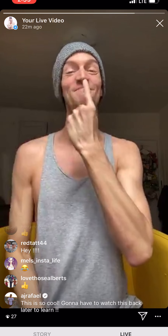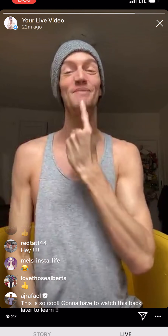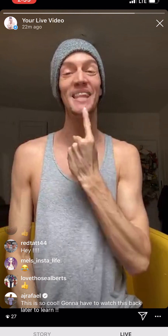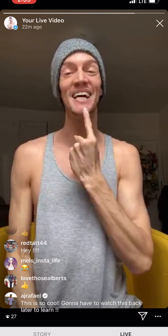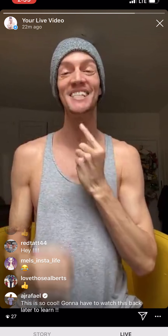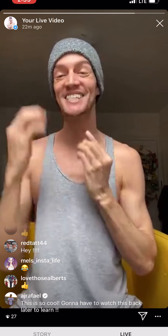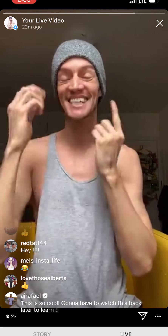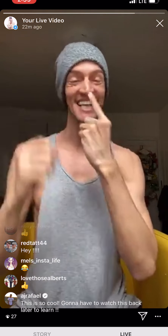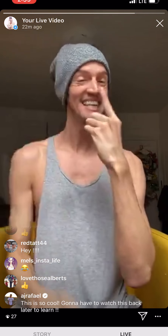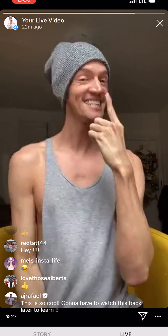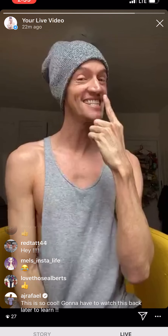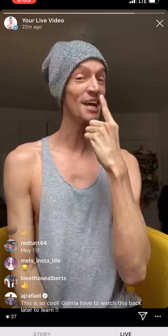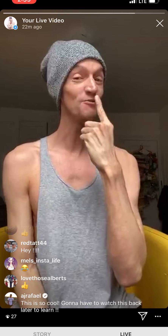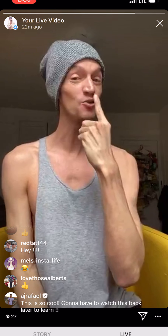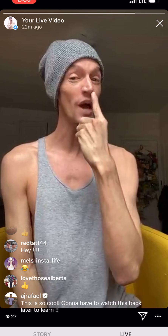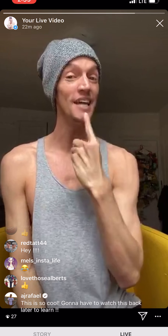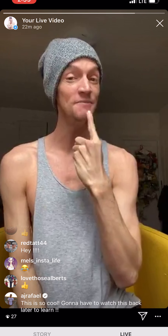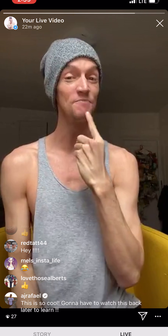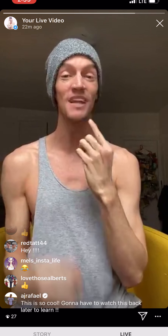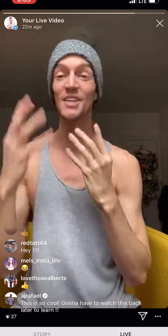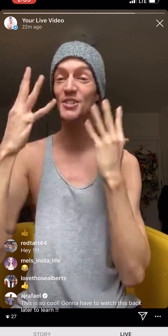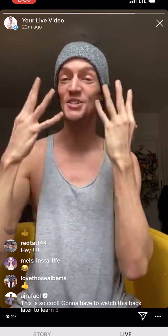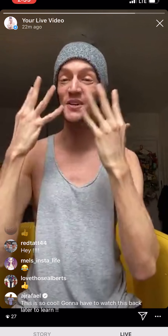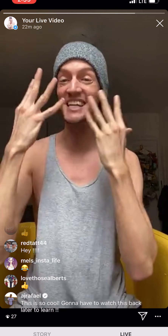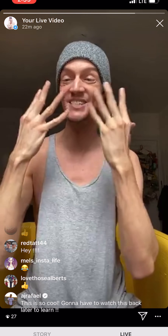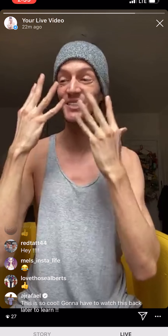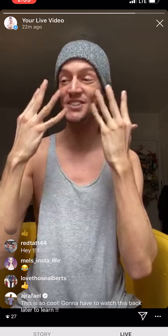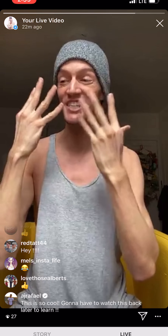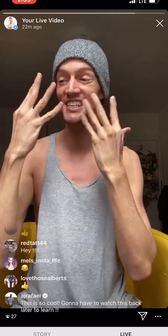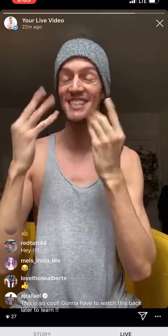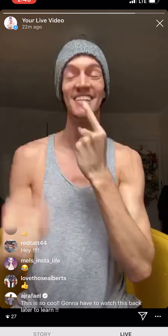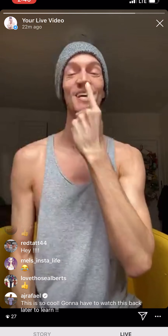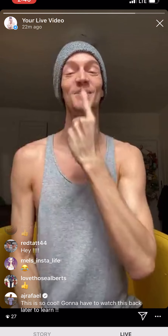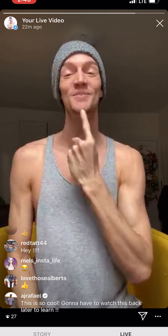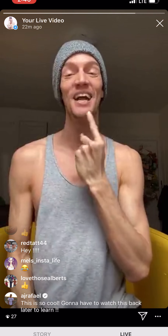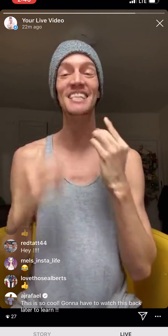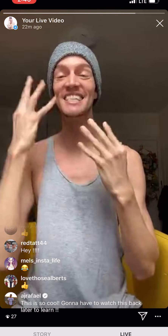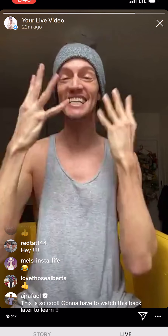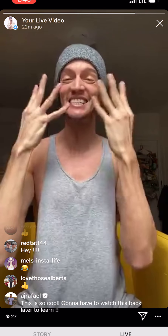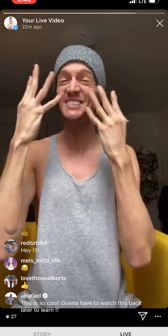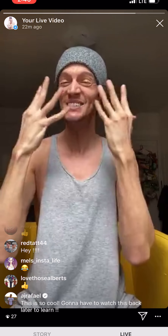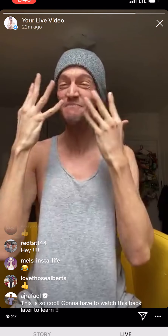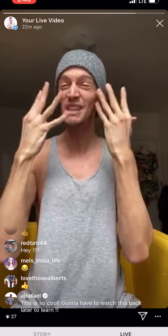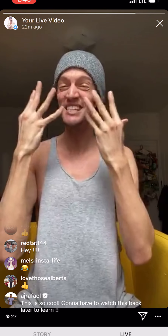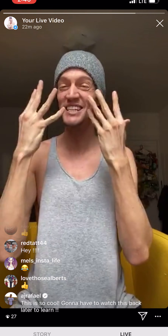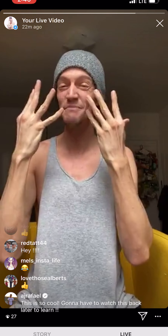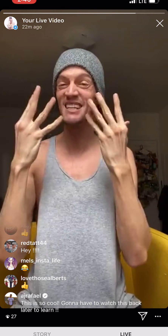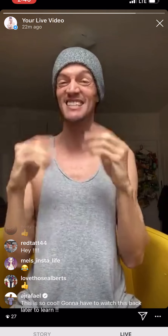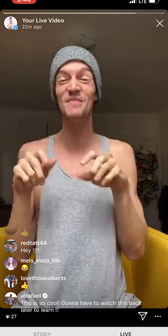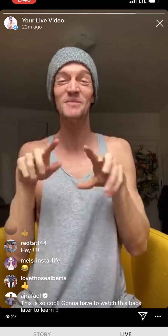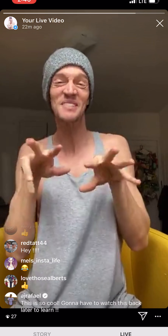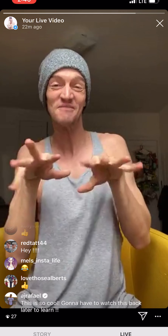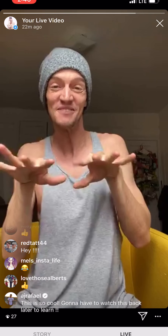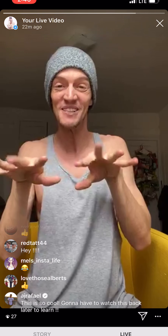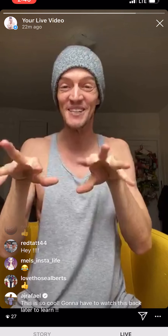Blush. That's the sign for red. And you're just showing that it's on your cheeks. Red cheeks. Oh, I'm blushing because someone was flirting